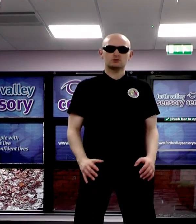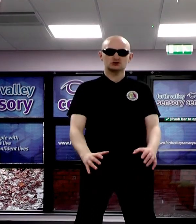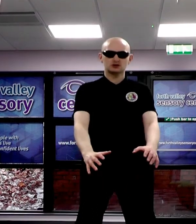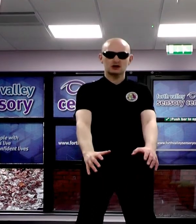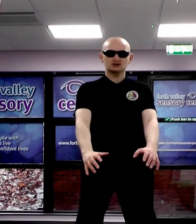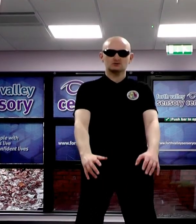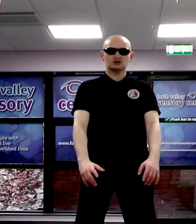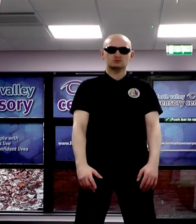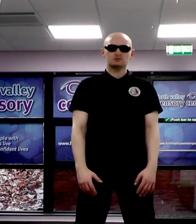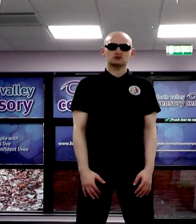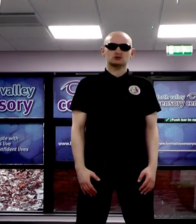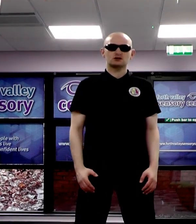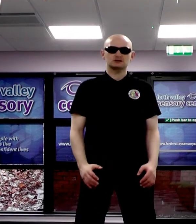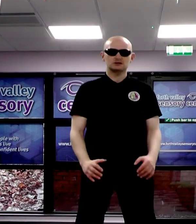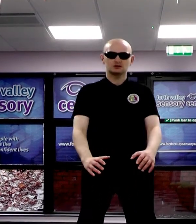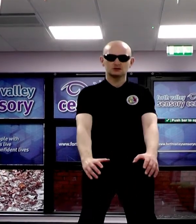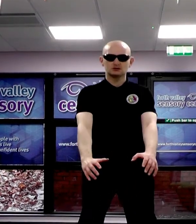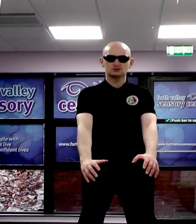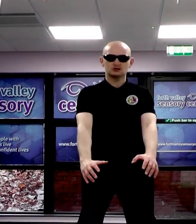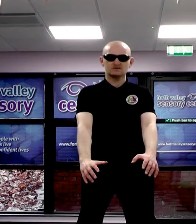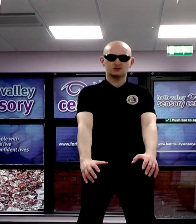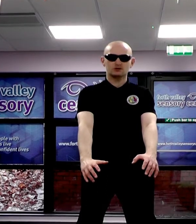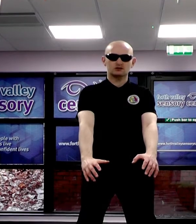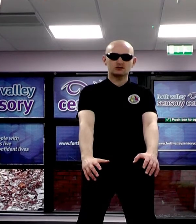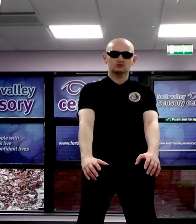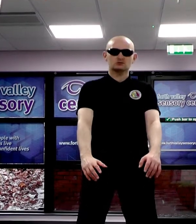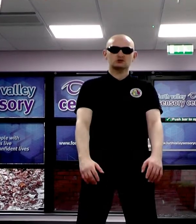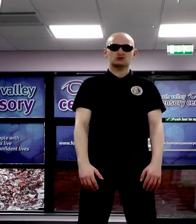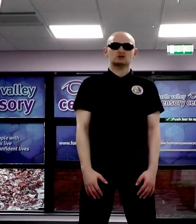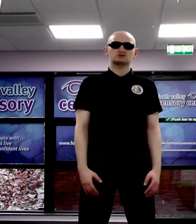pushing our hands away as we push our hands into you. Transfer the weight on your heels and push the hands away.